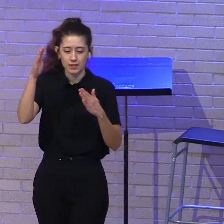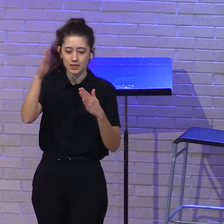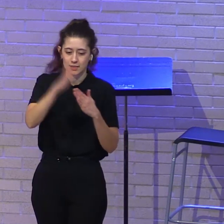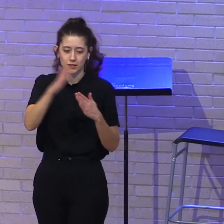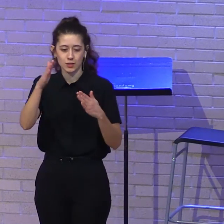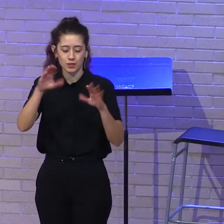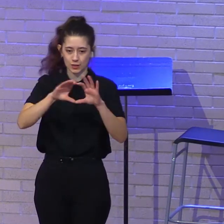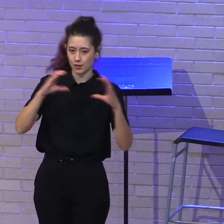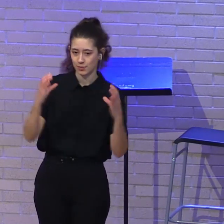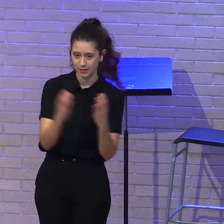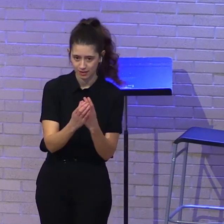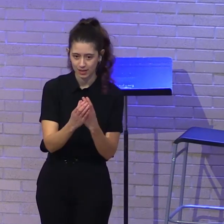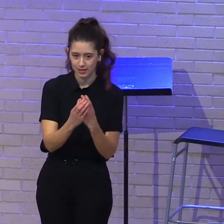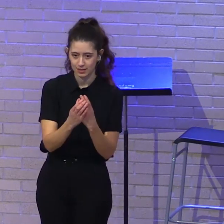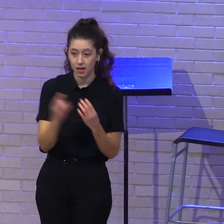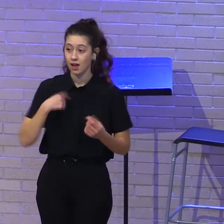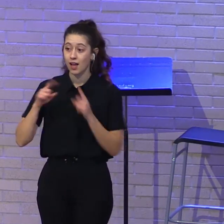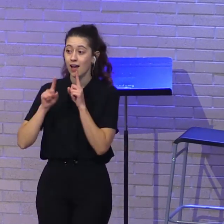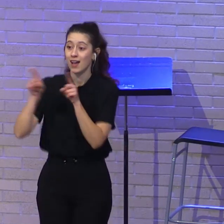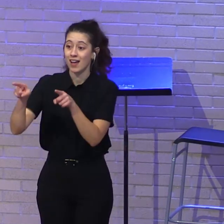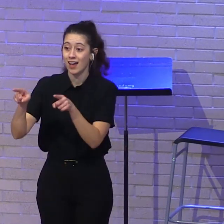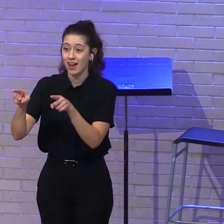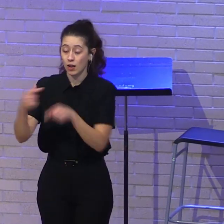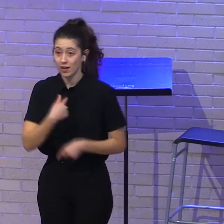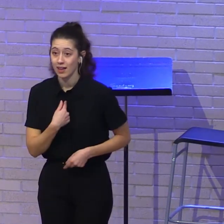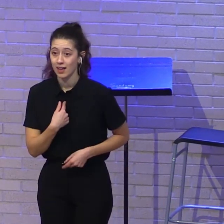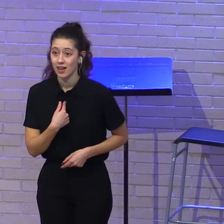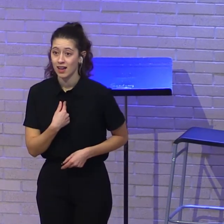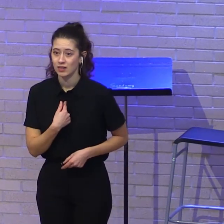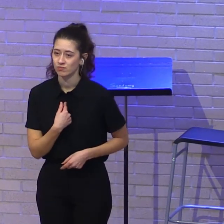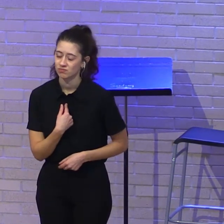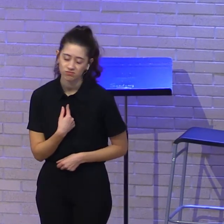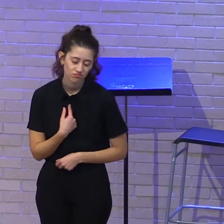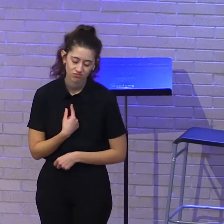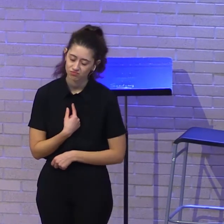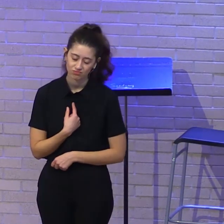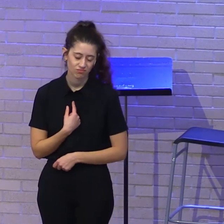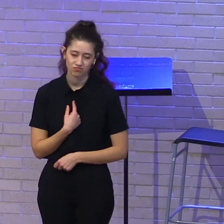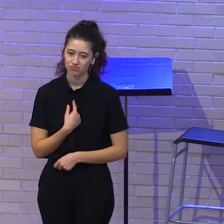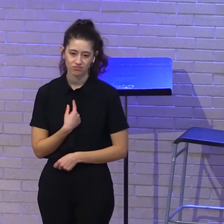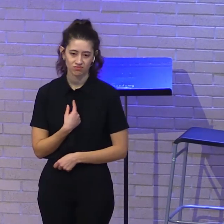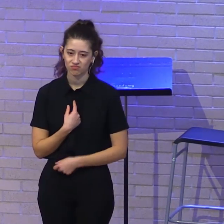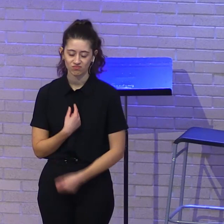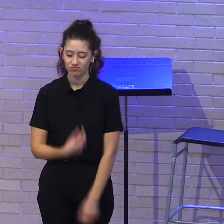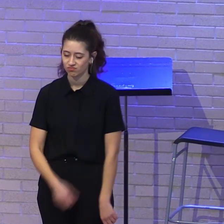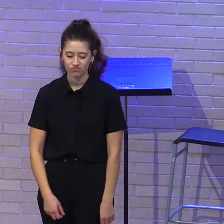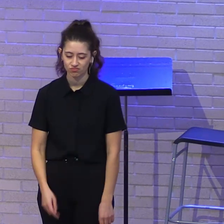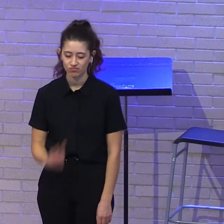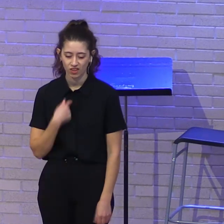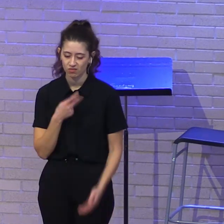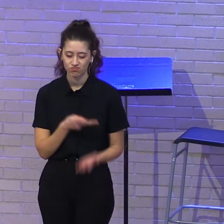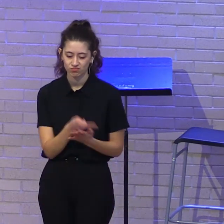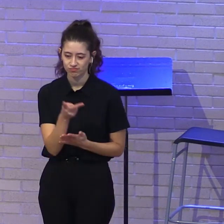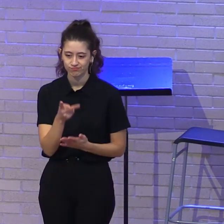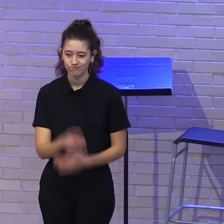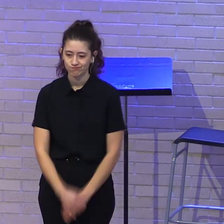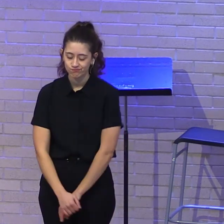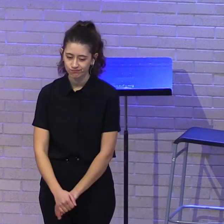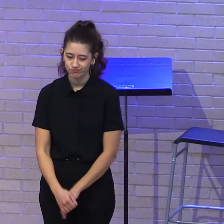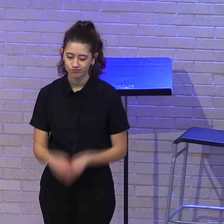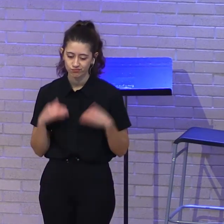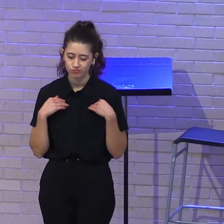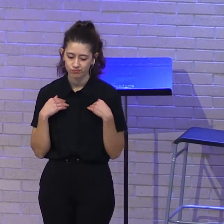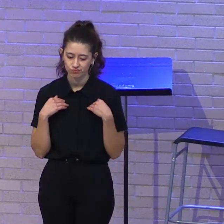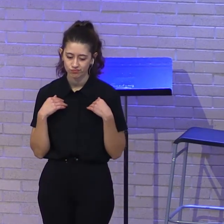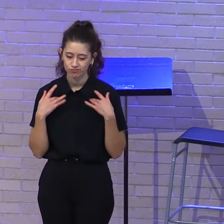they mentioned the winner, and it was not me. I was sad and kind of upset, but then they